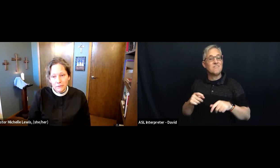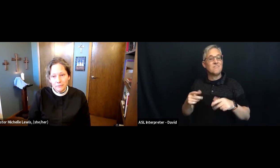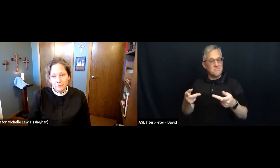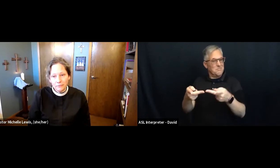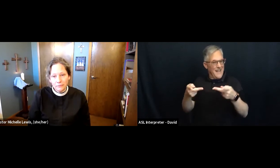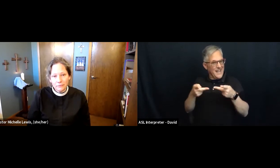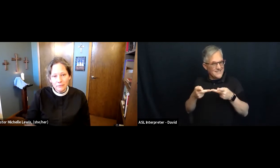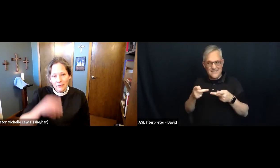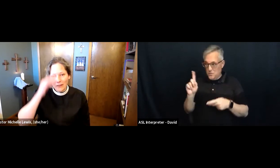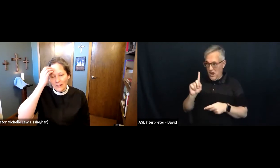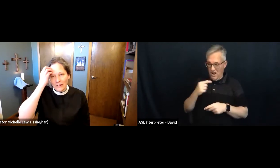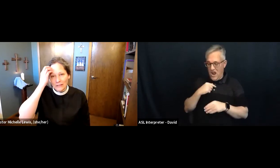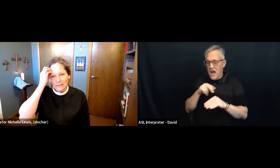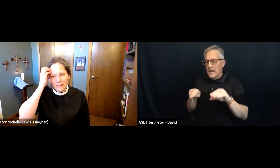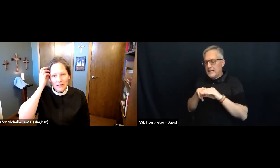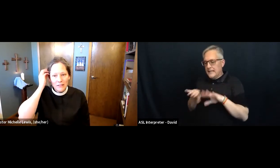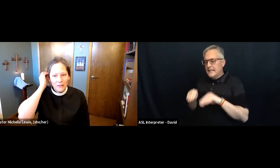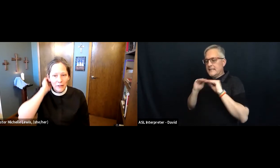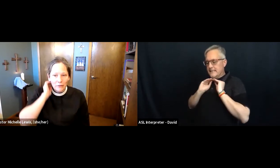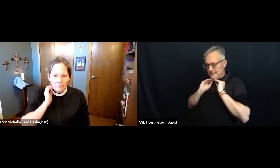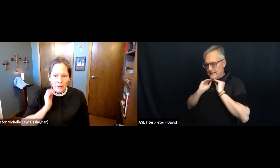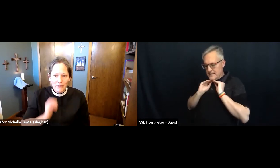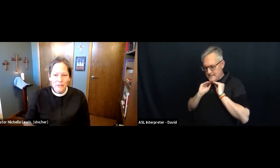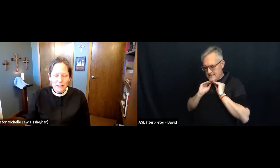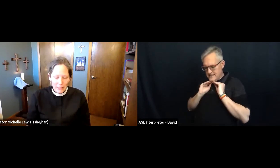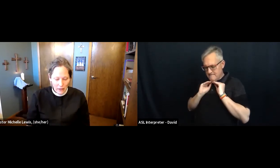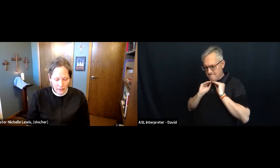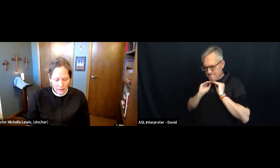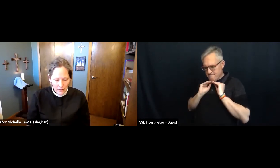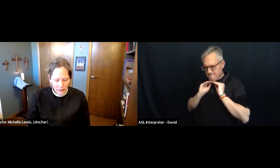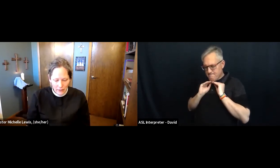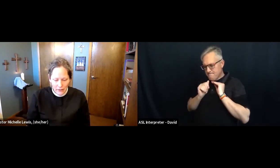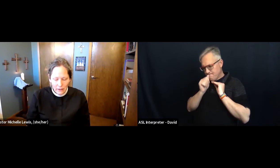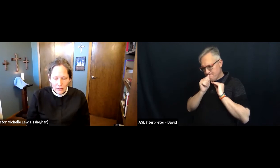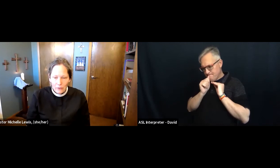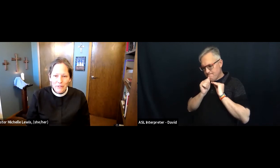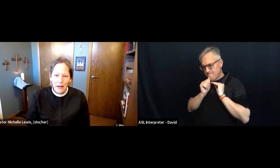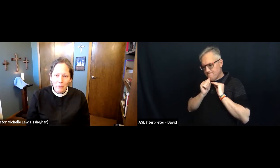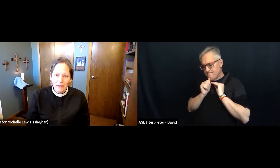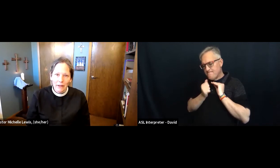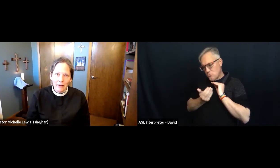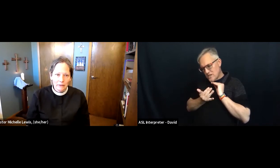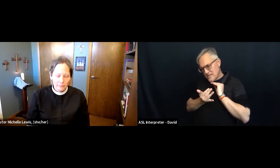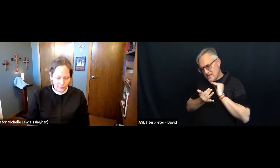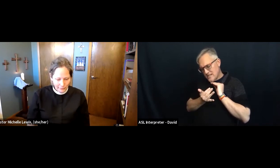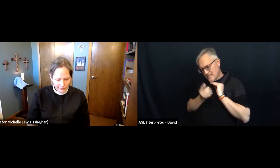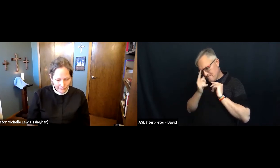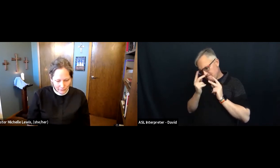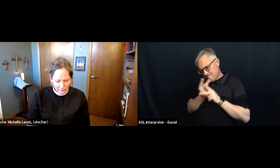myself until I could understand what was happening.